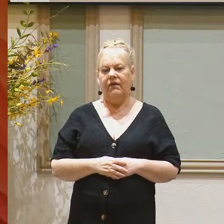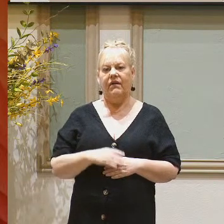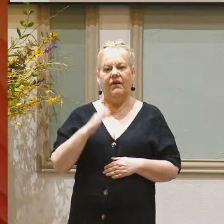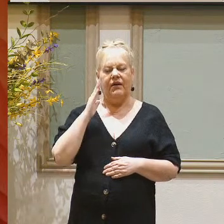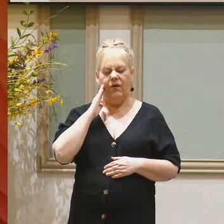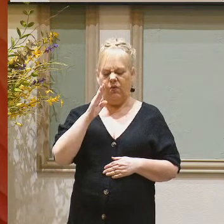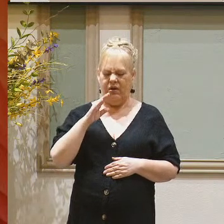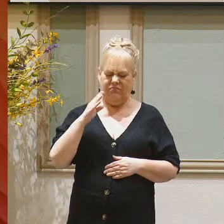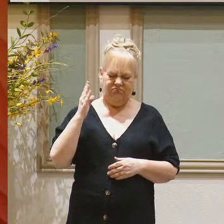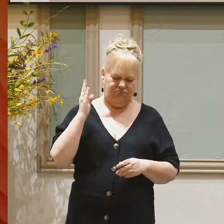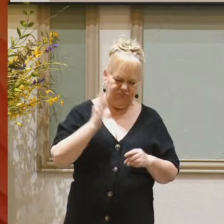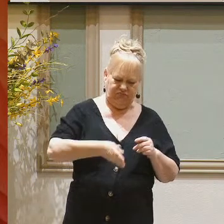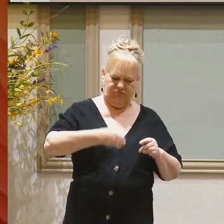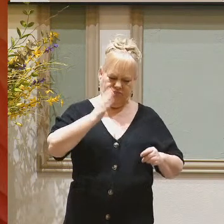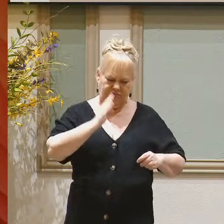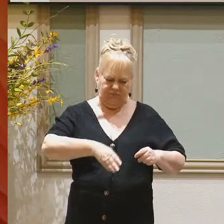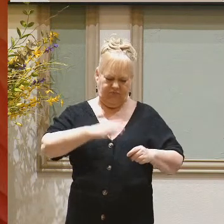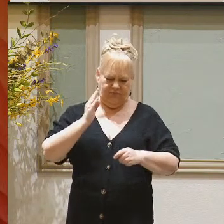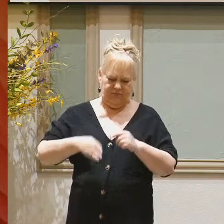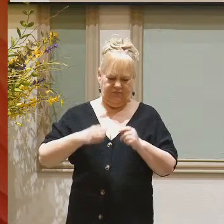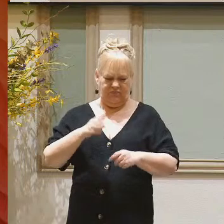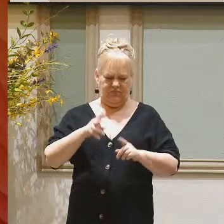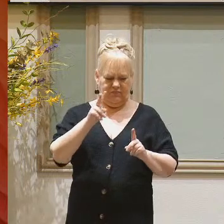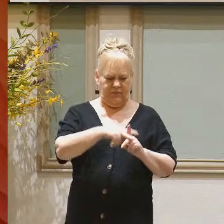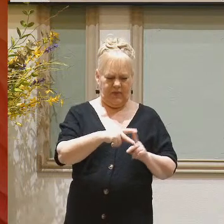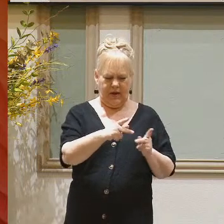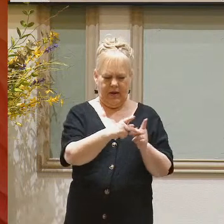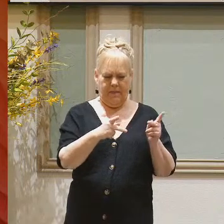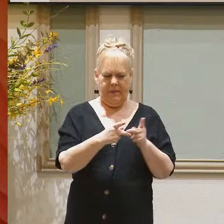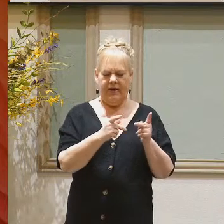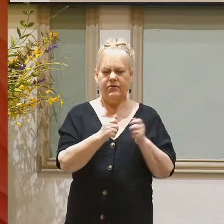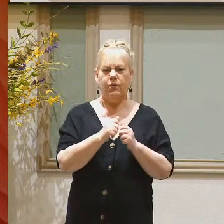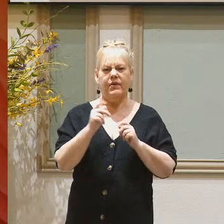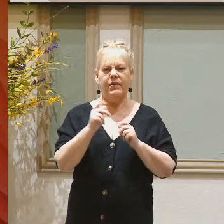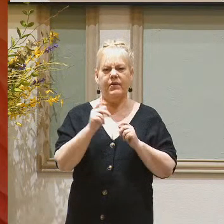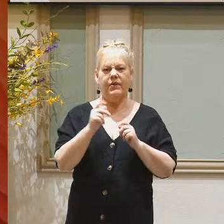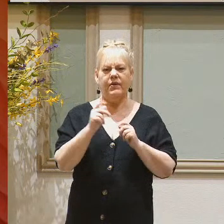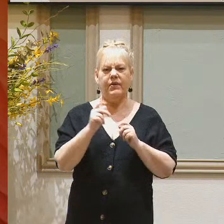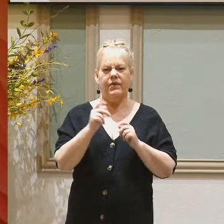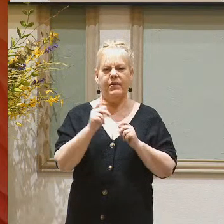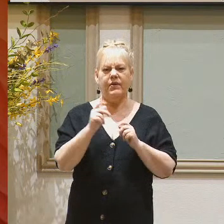cut him to pieces and assign him a place with the unbelievers."